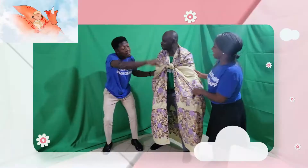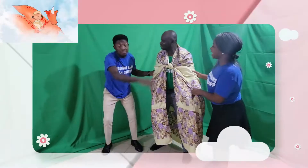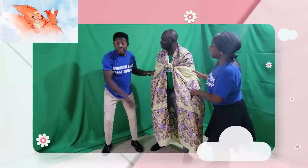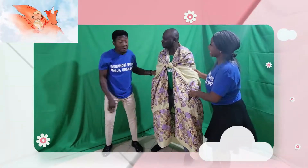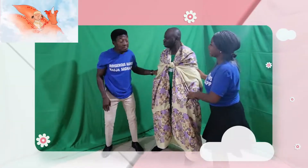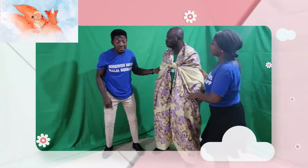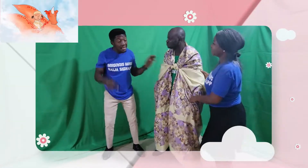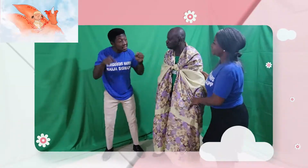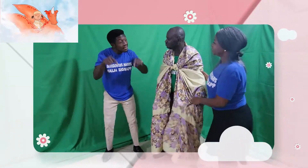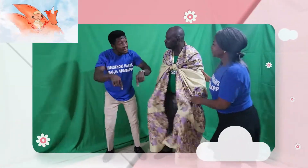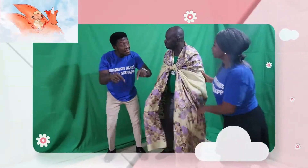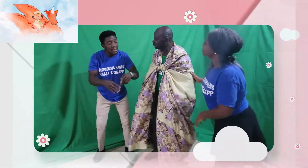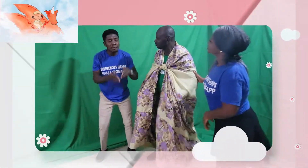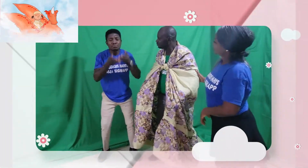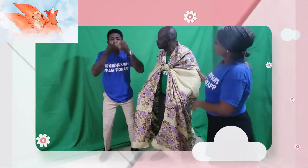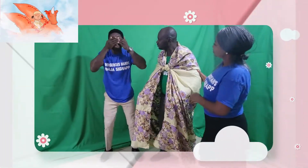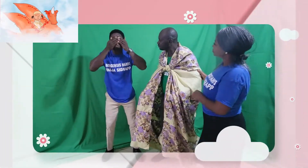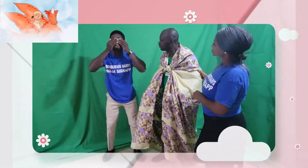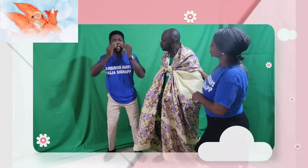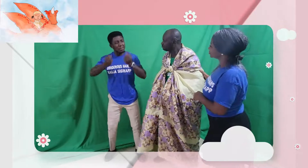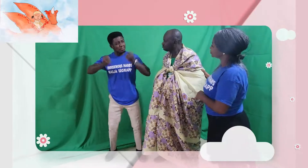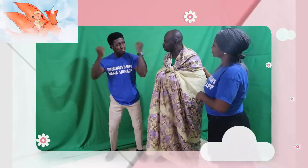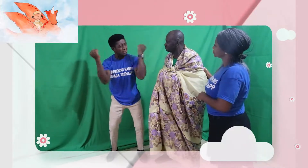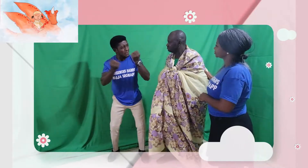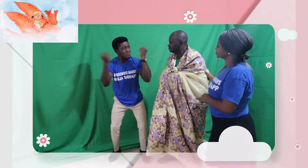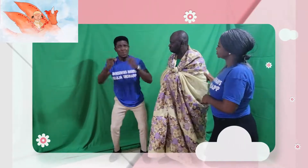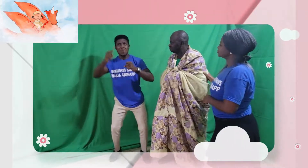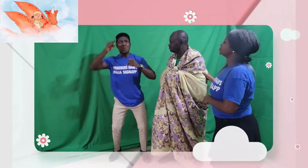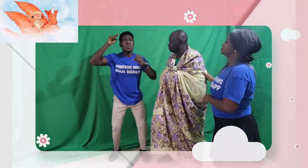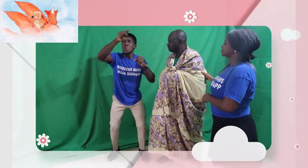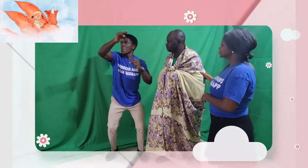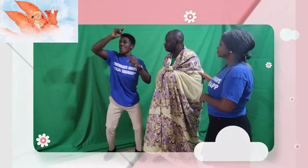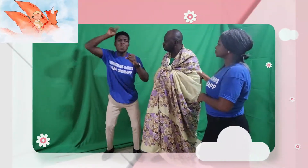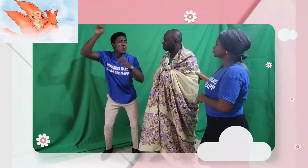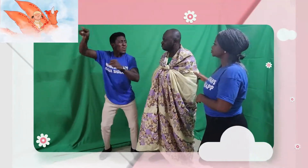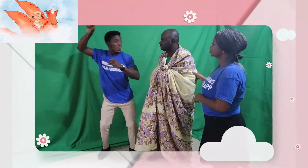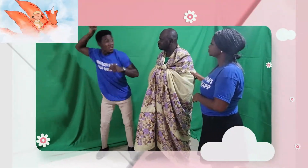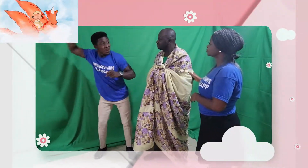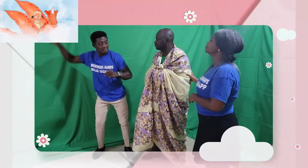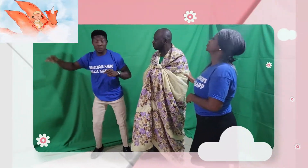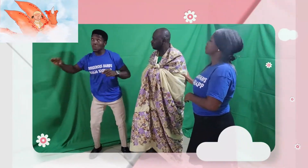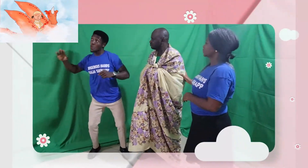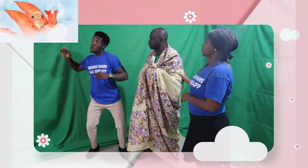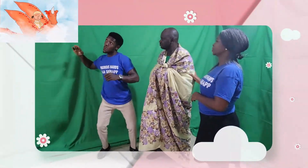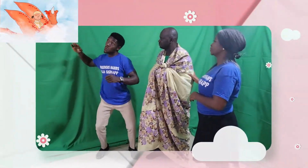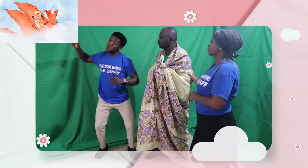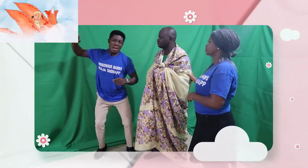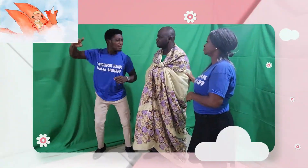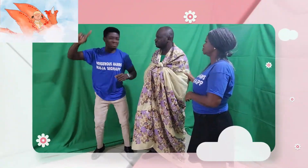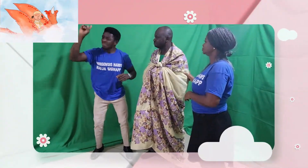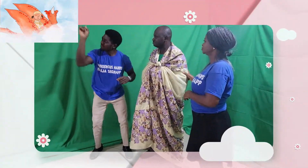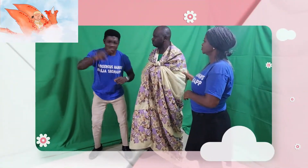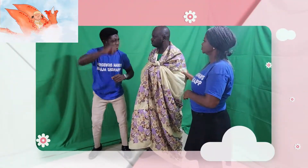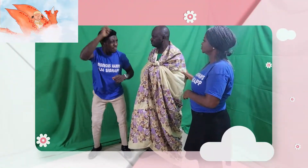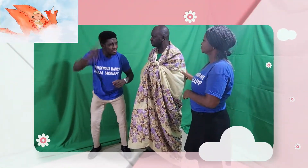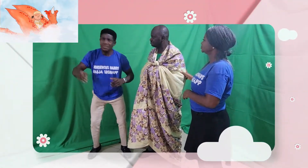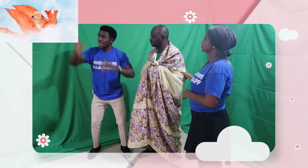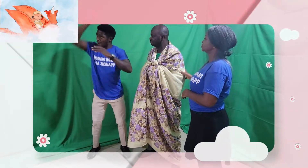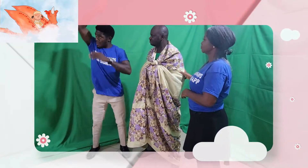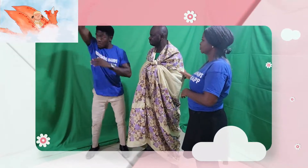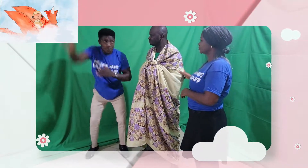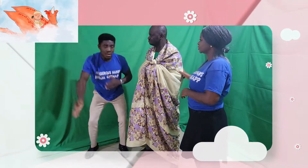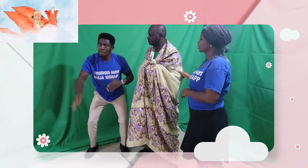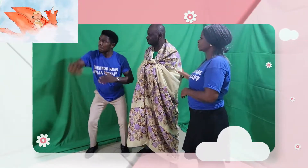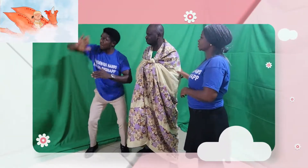"People will have to stop traveling soon, at least for now," said Salem. "They are closing the borders across